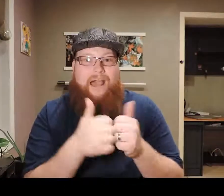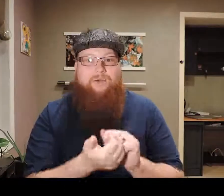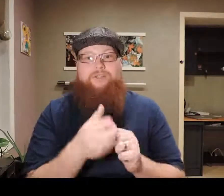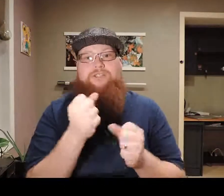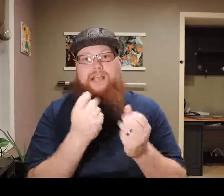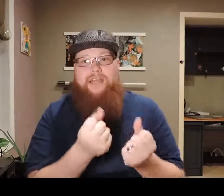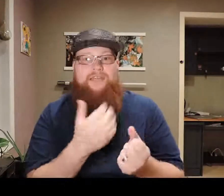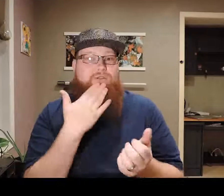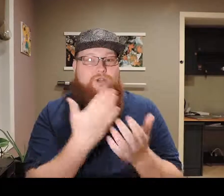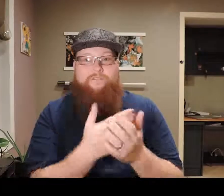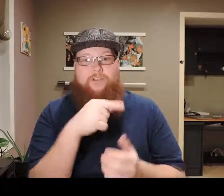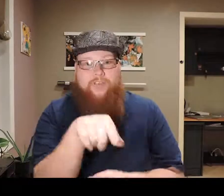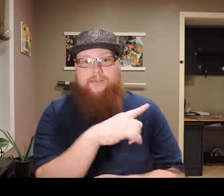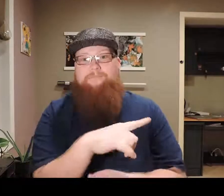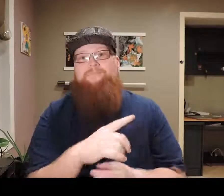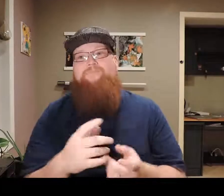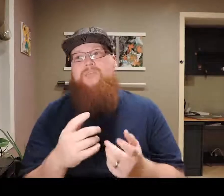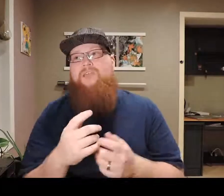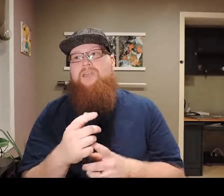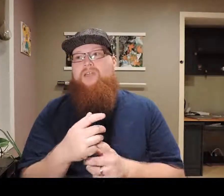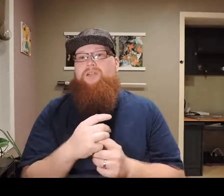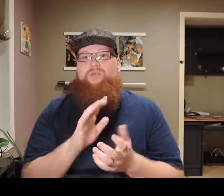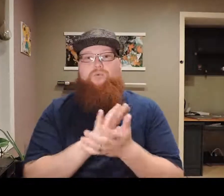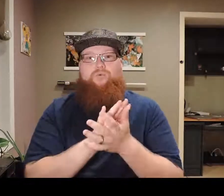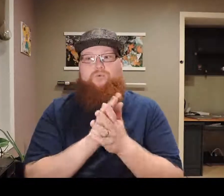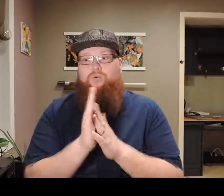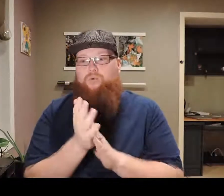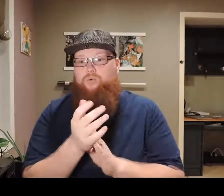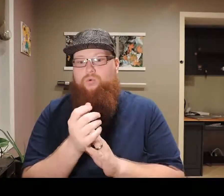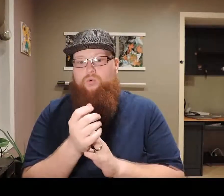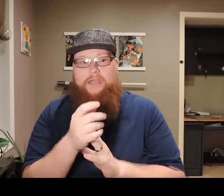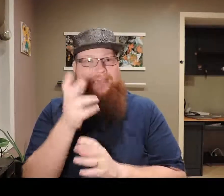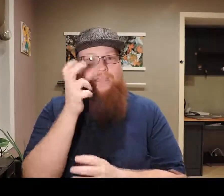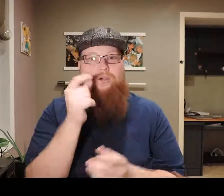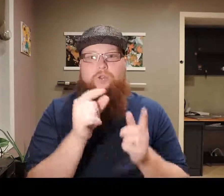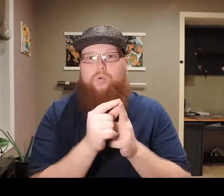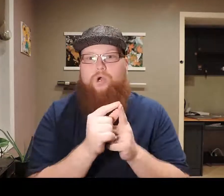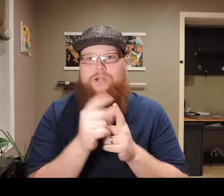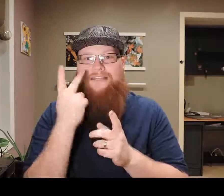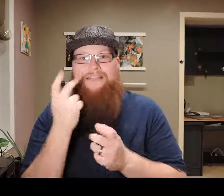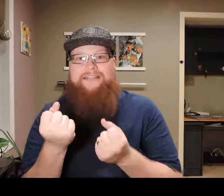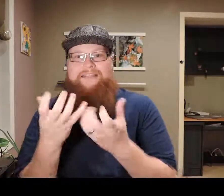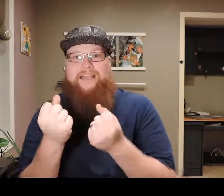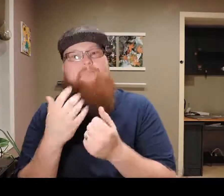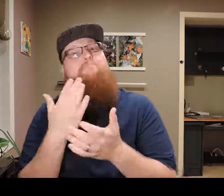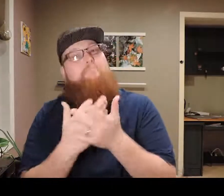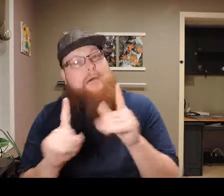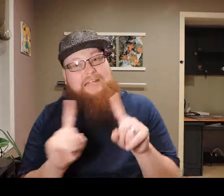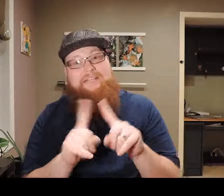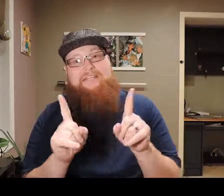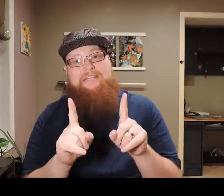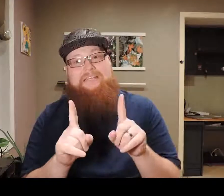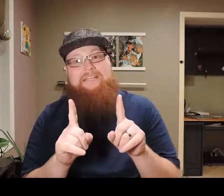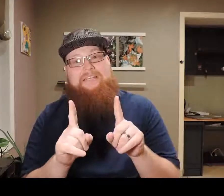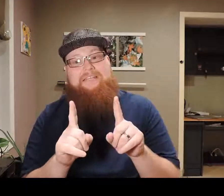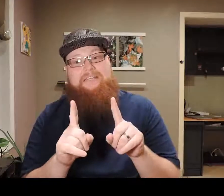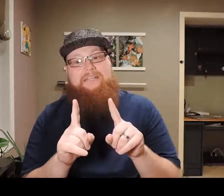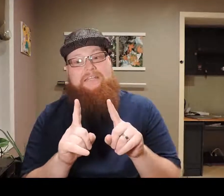how to sign, it's good for them to hear the word and see the sign. But